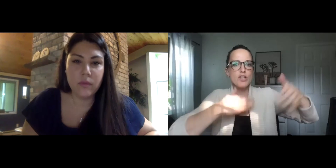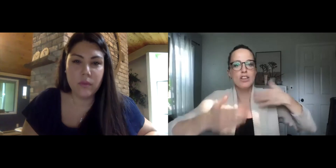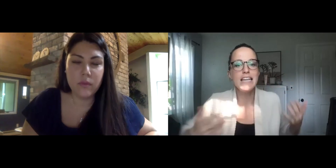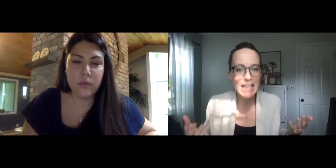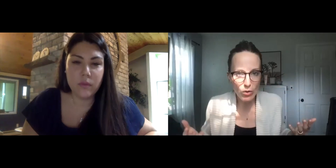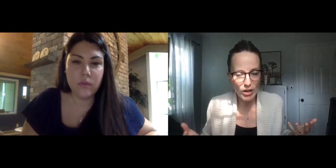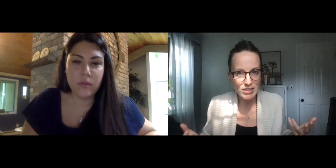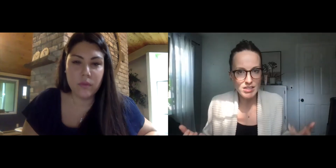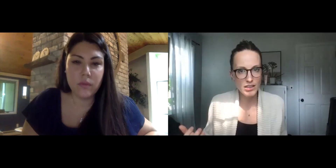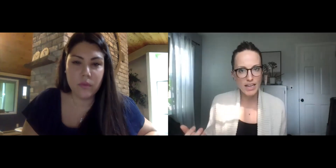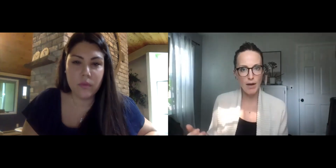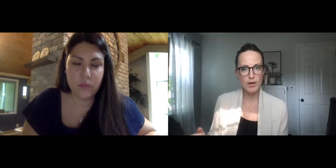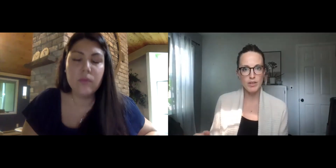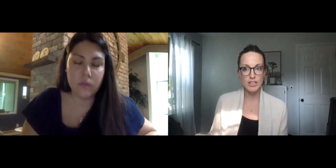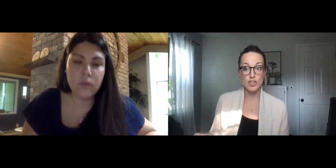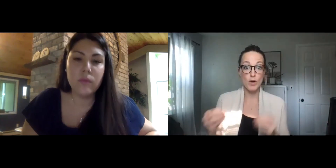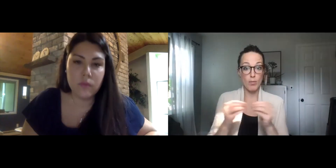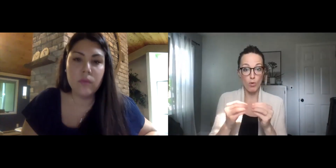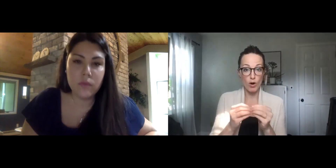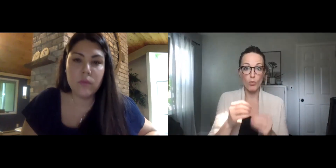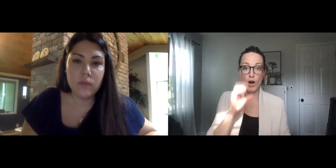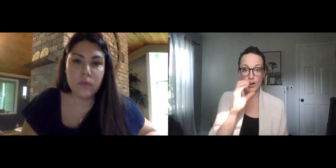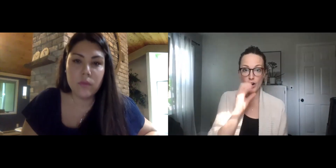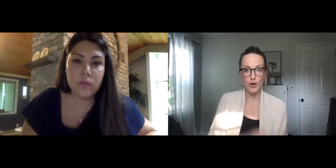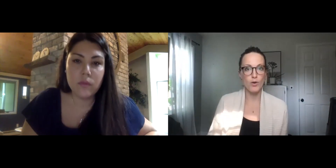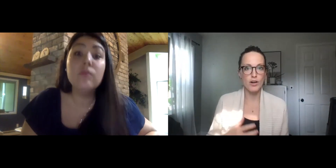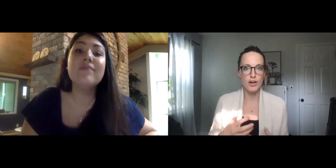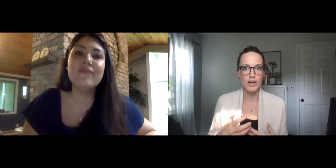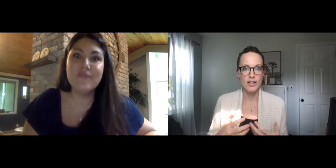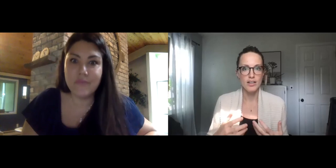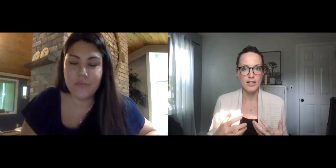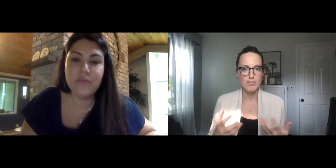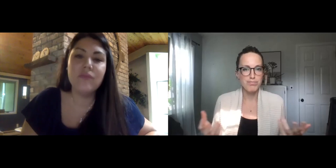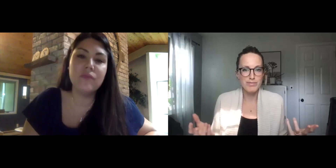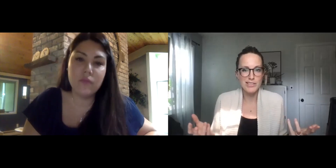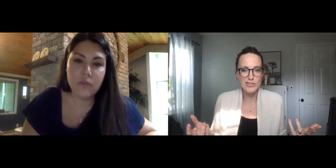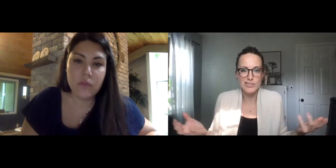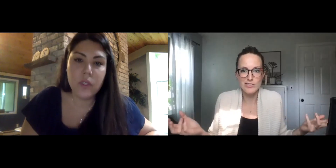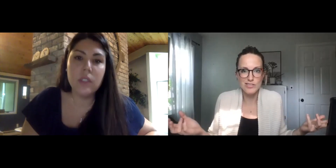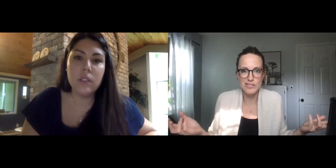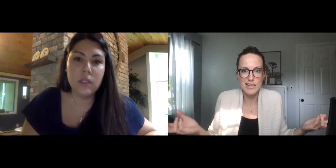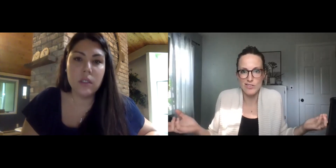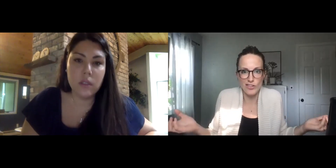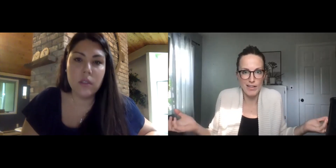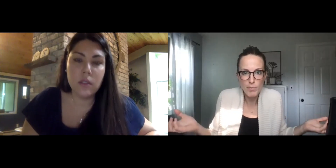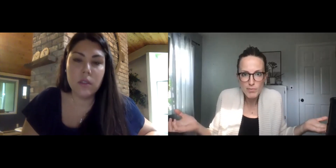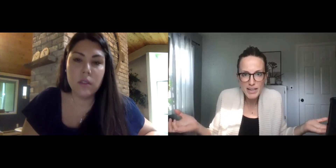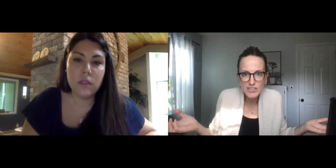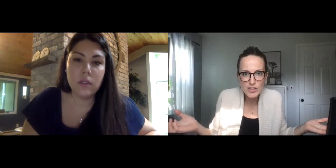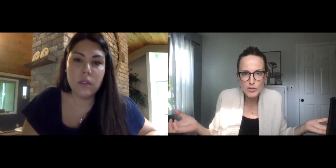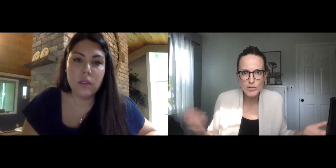can you start linking words? Like, I want to be like, do you want more water? Or Mm. do you just start that